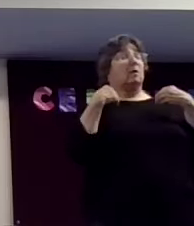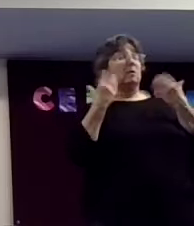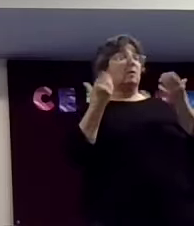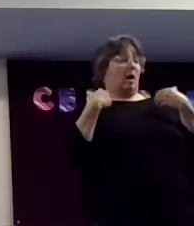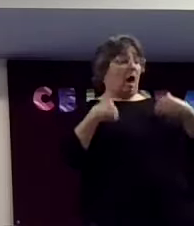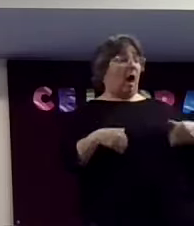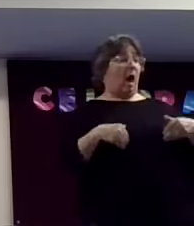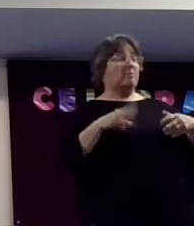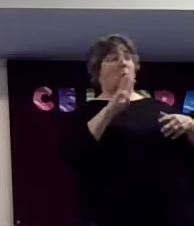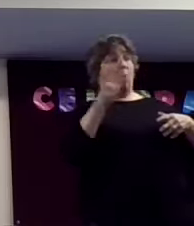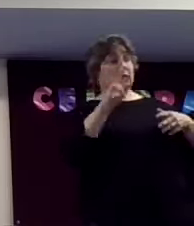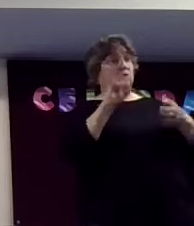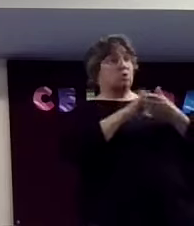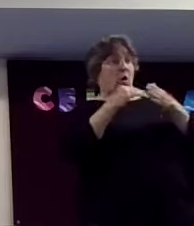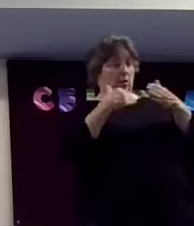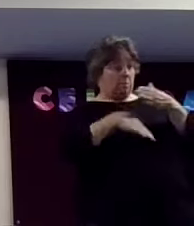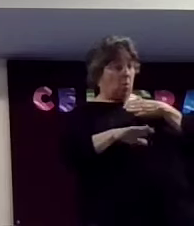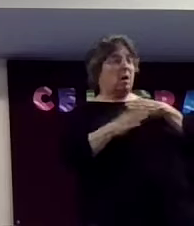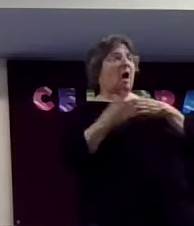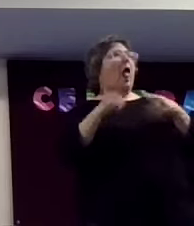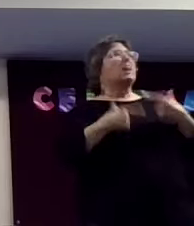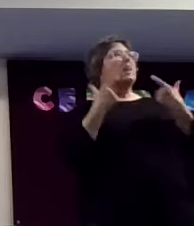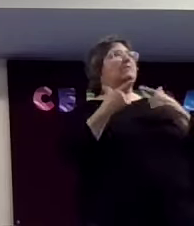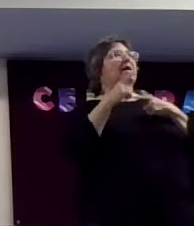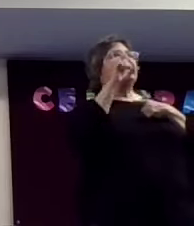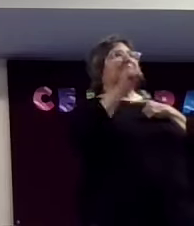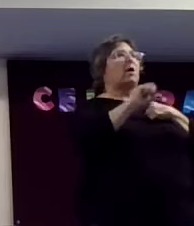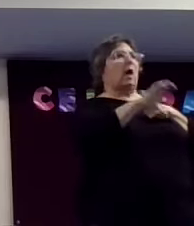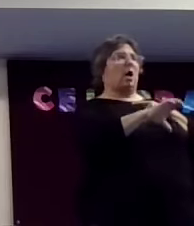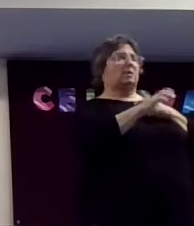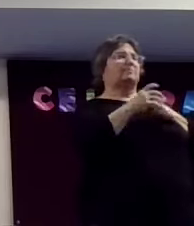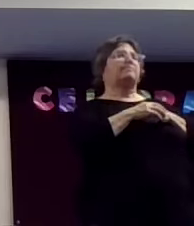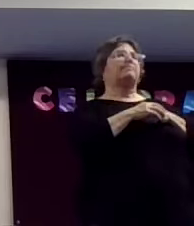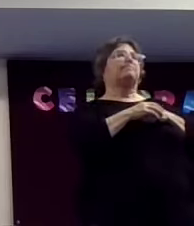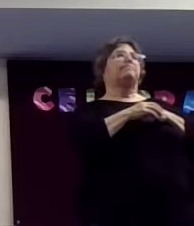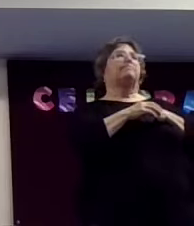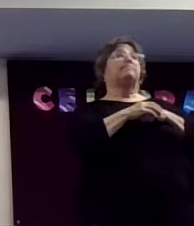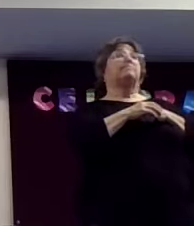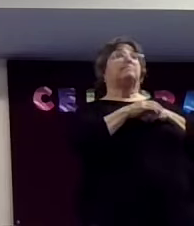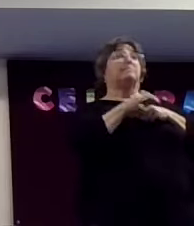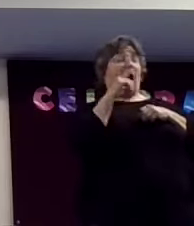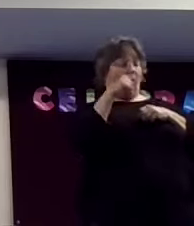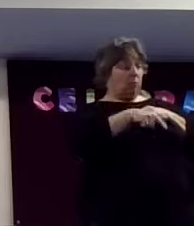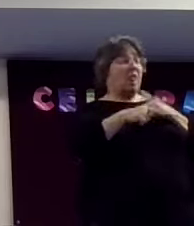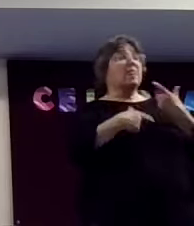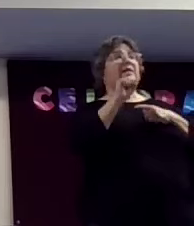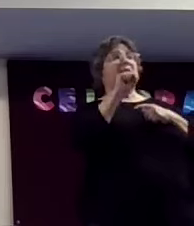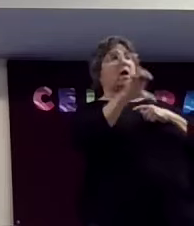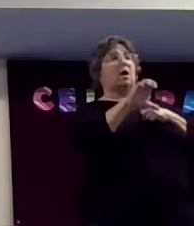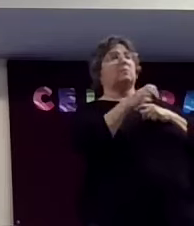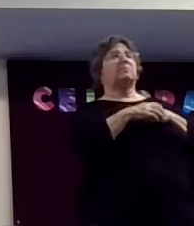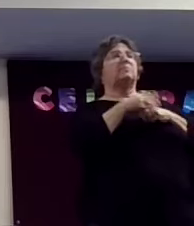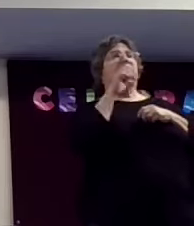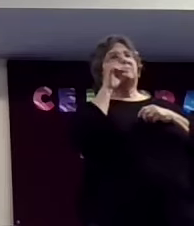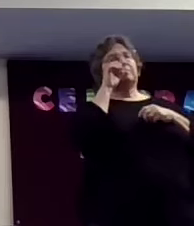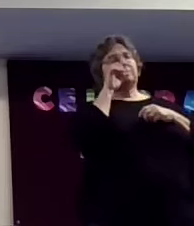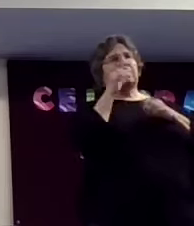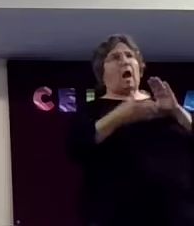am a Western New York native, but I lived for many years in South Carolina. And when I was in South Carolina,